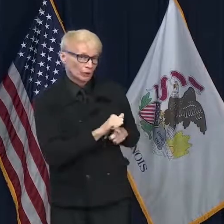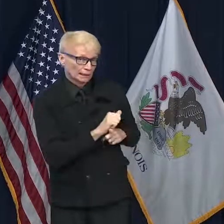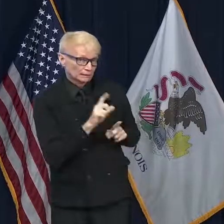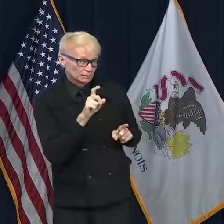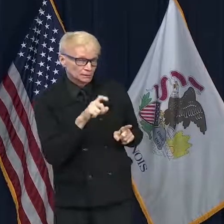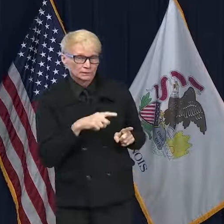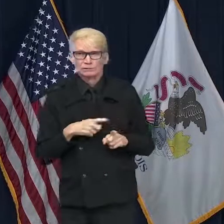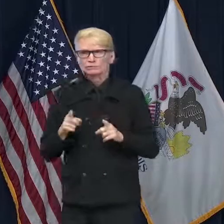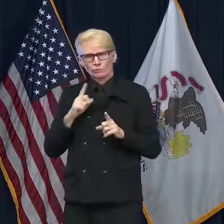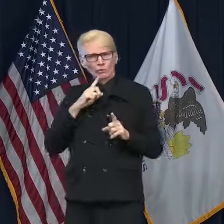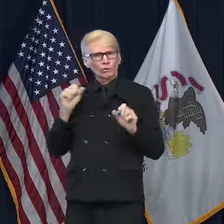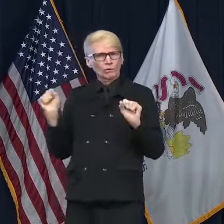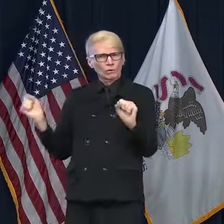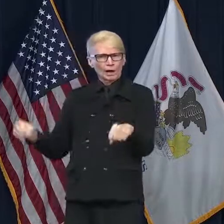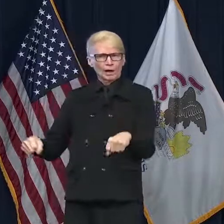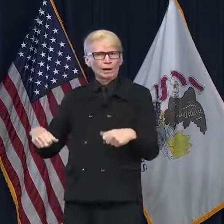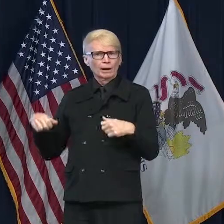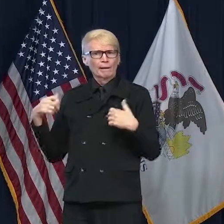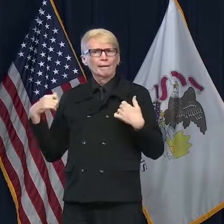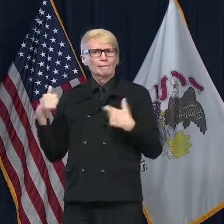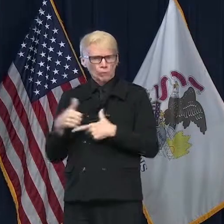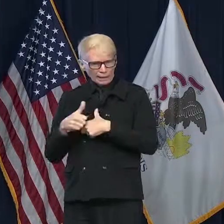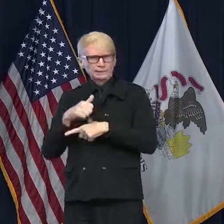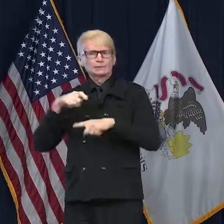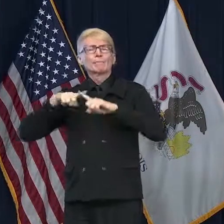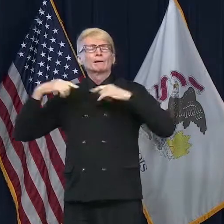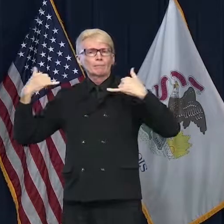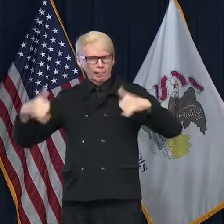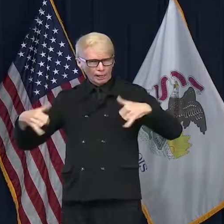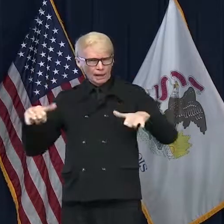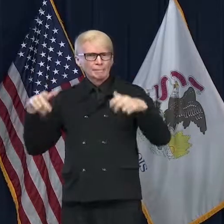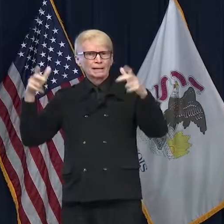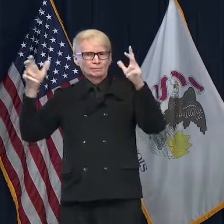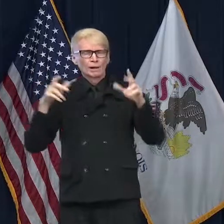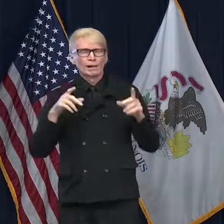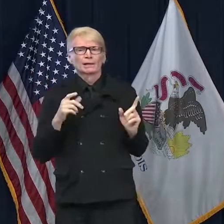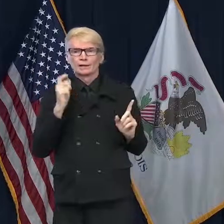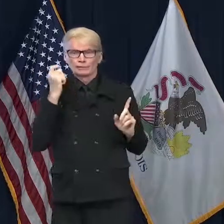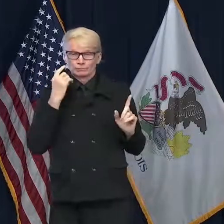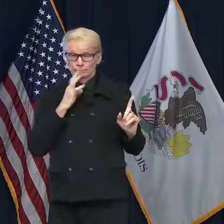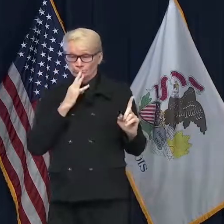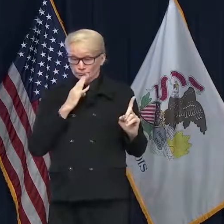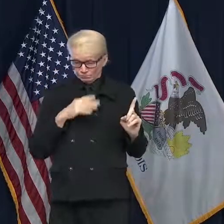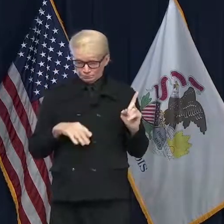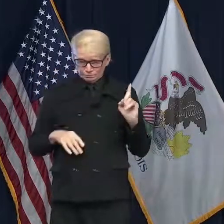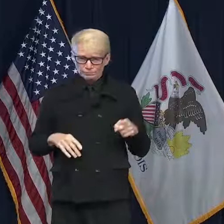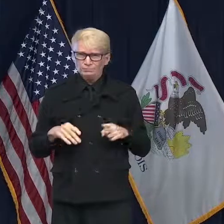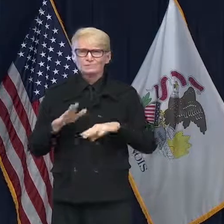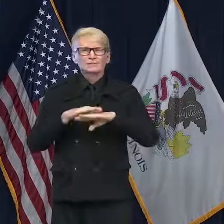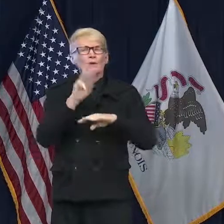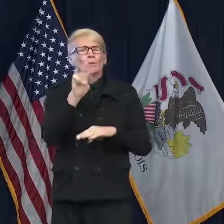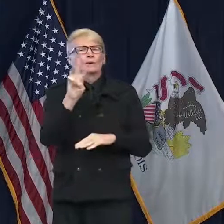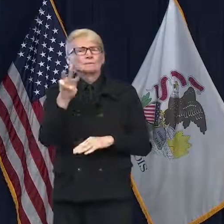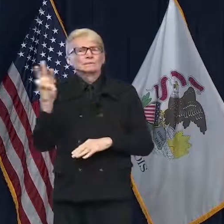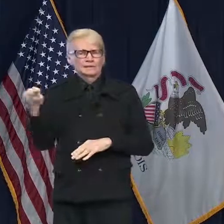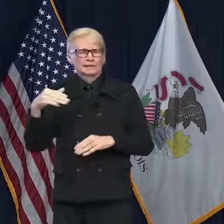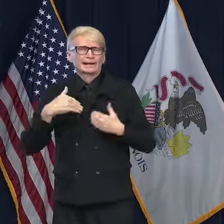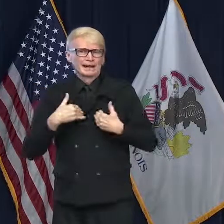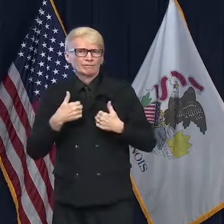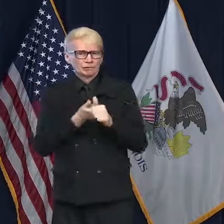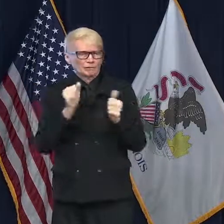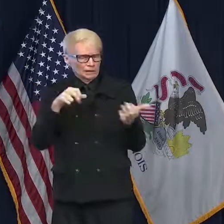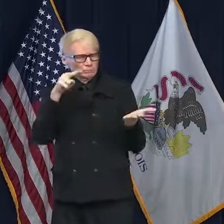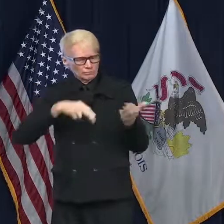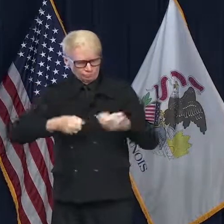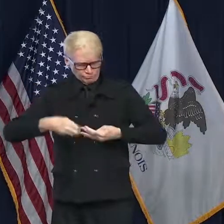4, you can absolutely practice and play basketball and have games. games? And In let me phase. just say, this is all on the website. You can go look this up for